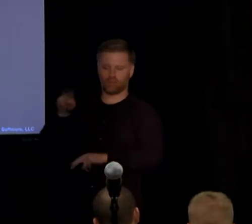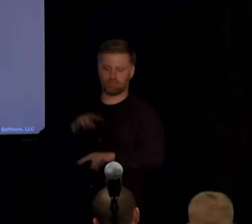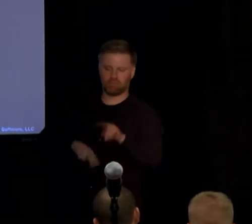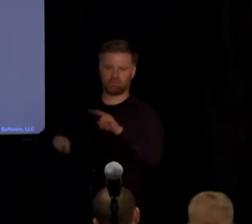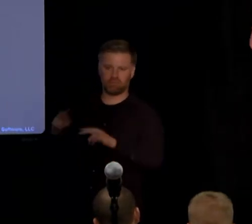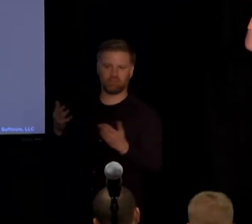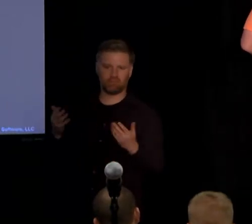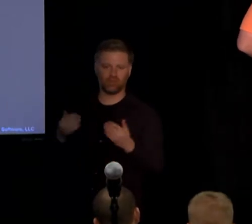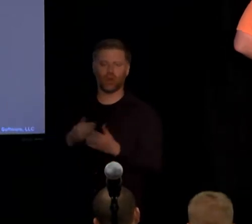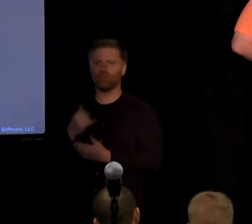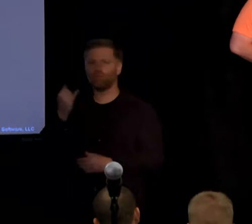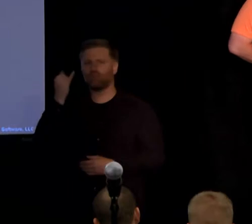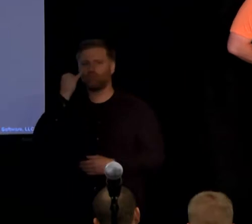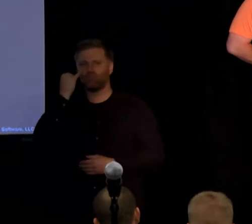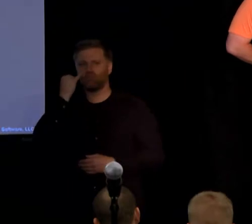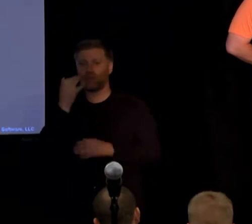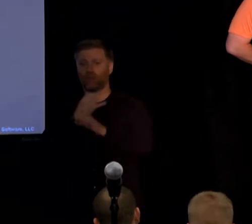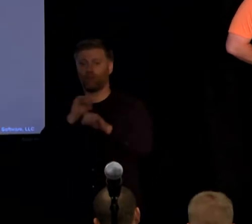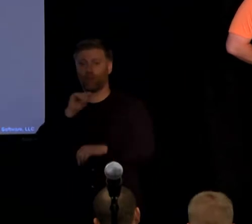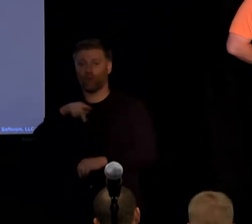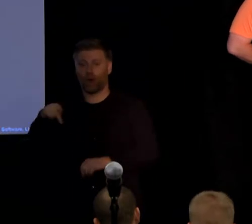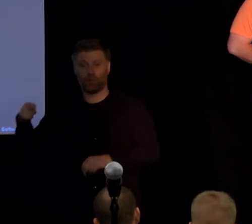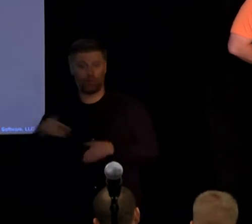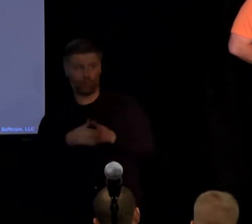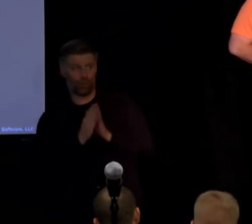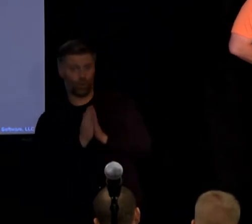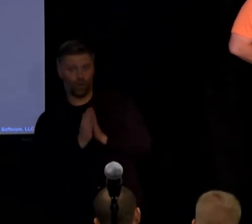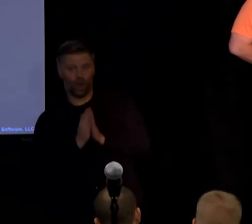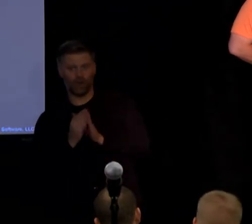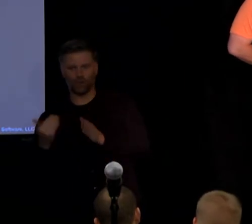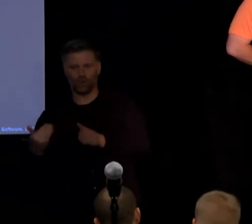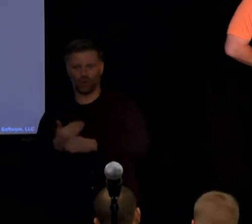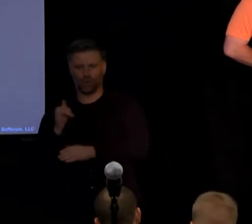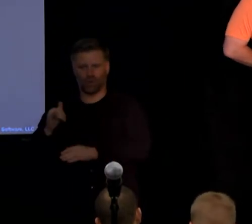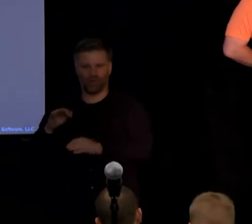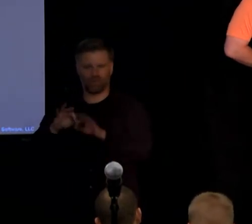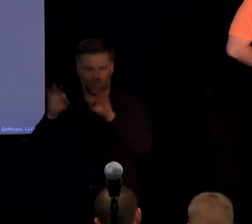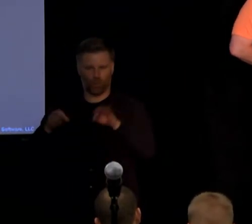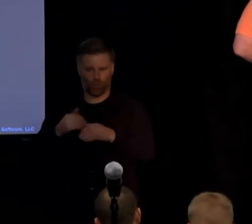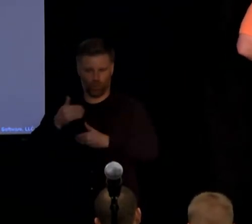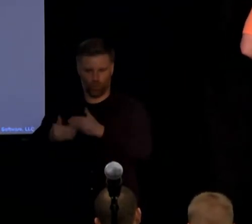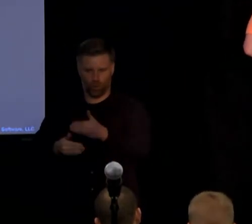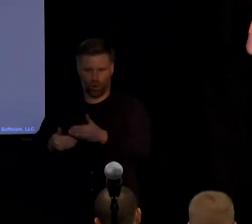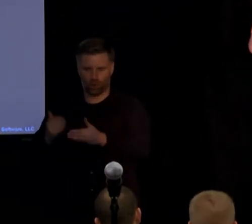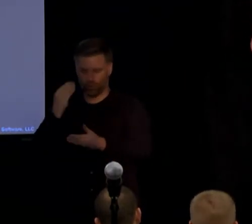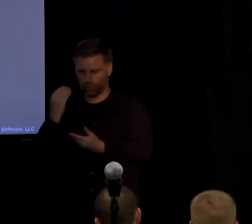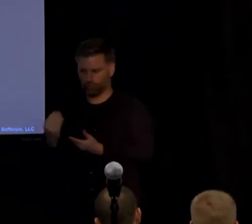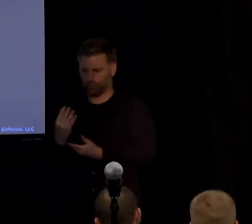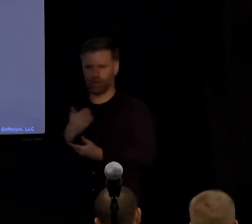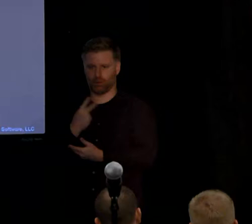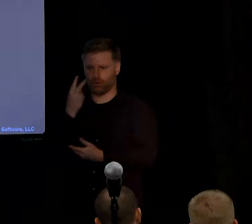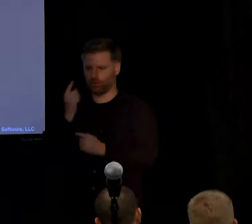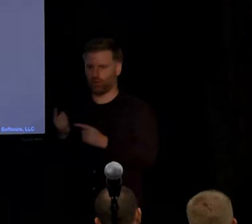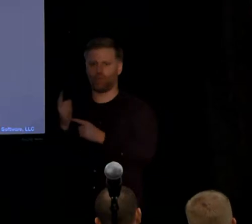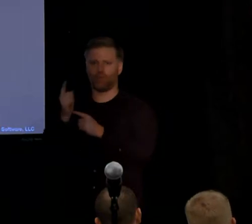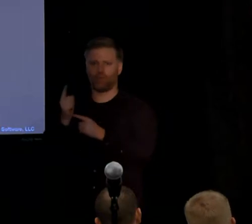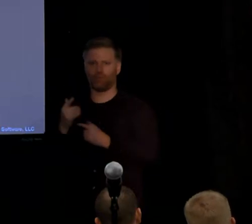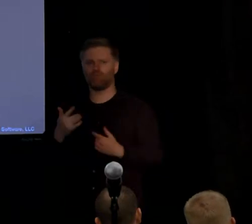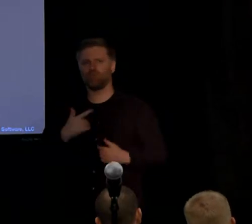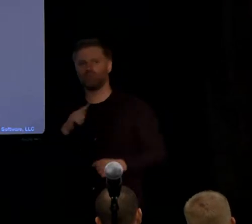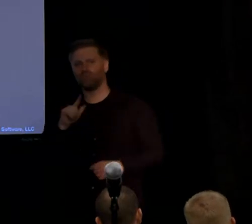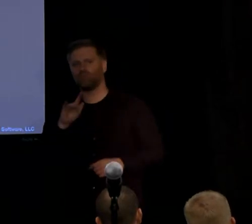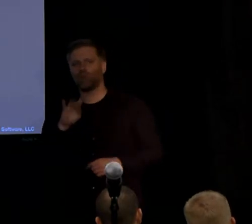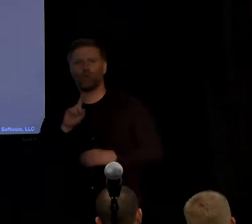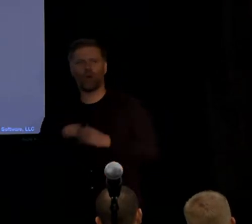whenever a free app is requested, it comes through that, and I see it immediately. And usually 24